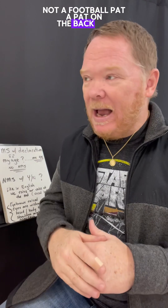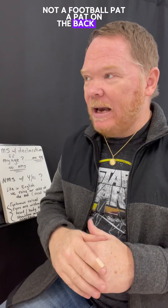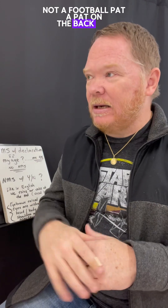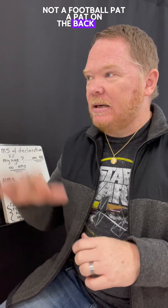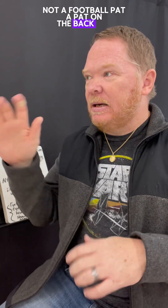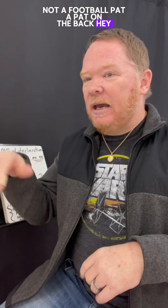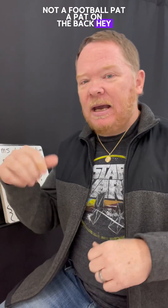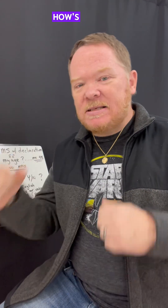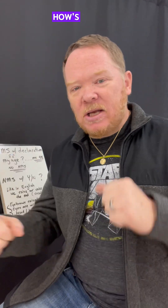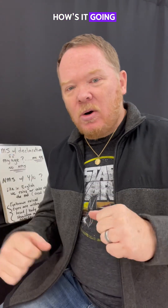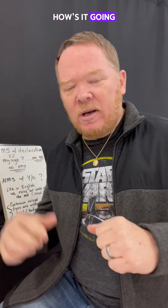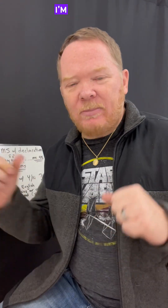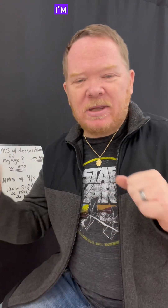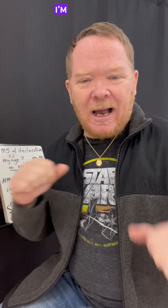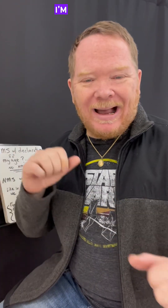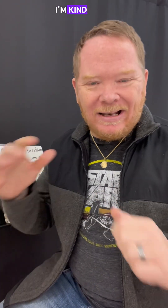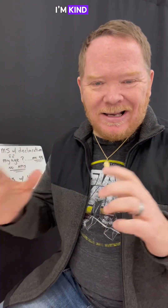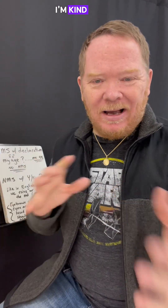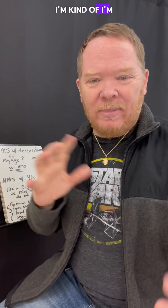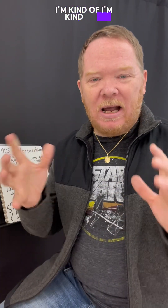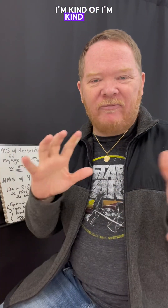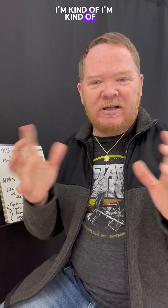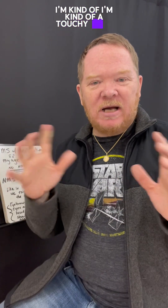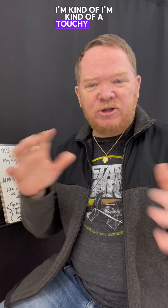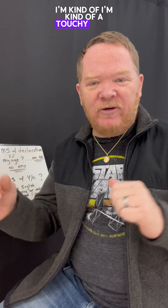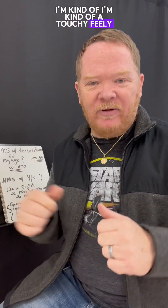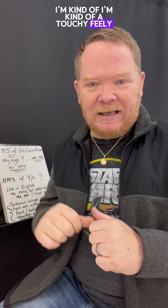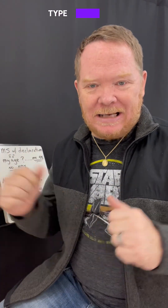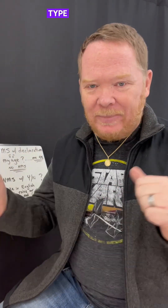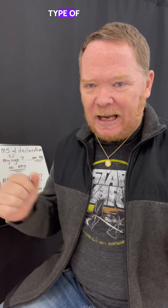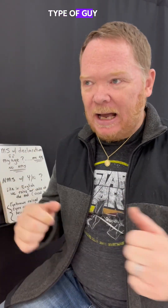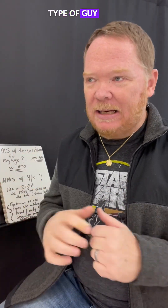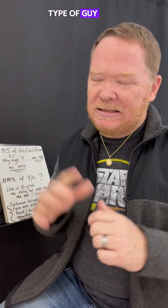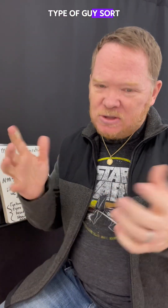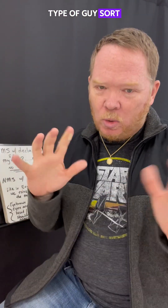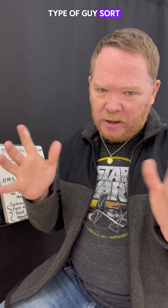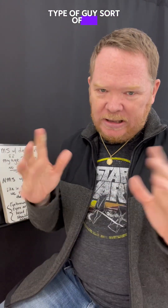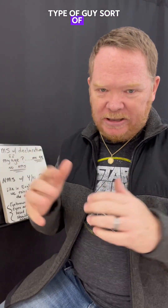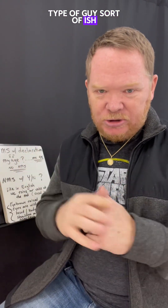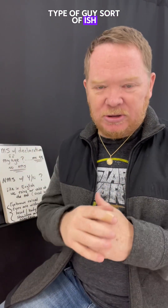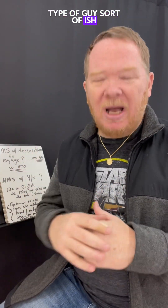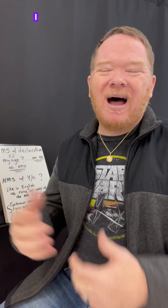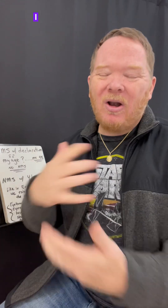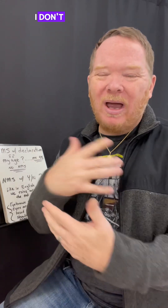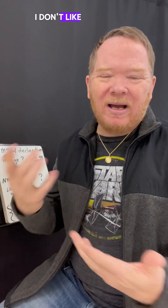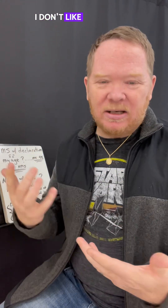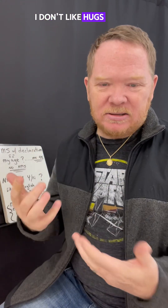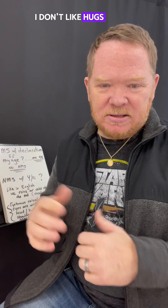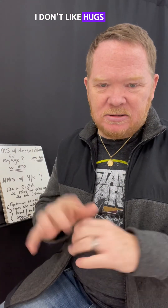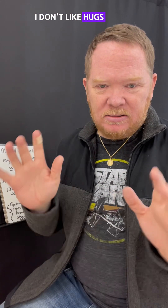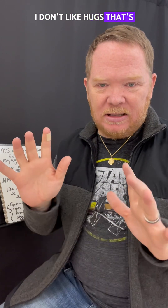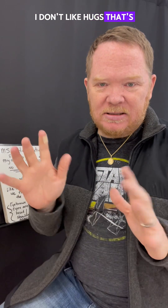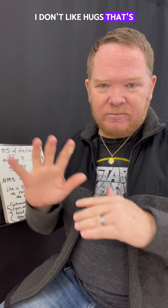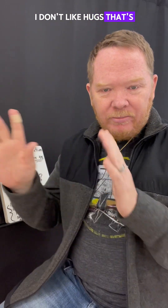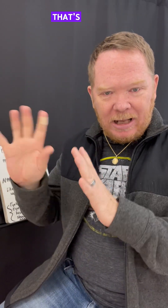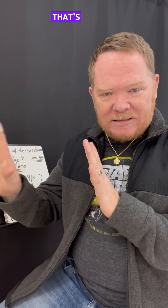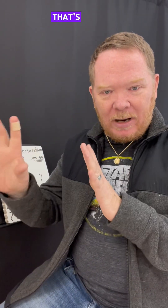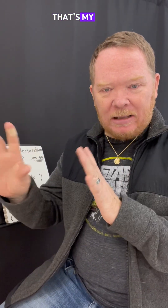back. Hey, how's it going? I'm kind of a touchy-feely type of guy, sorta-ish. I don't like hugs. That's my limit,